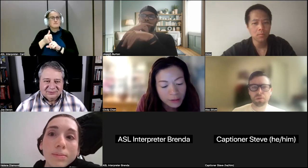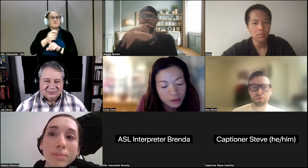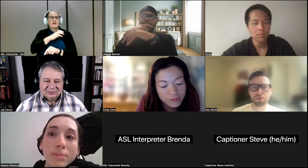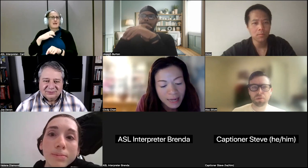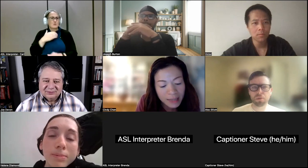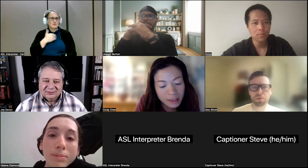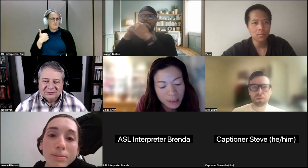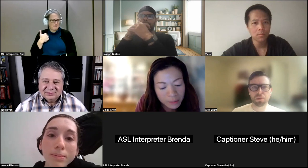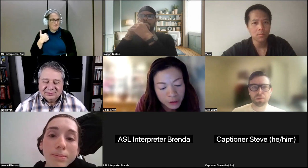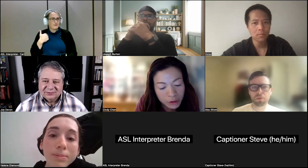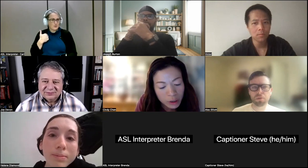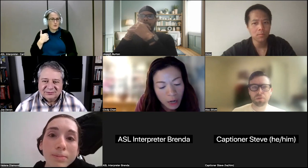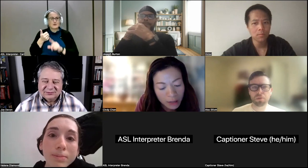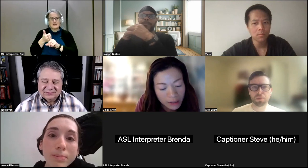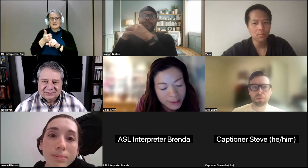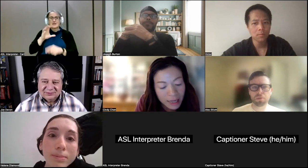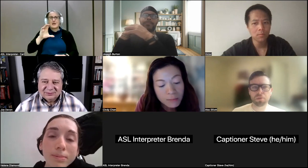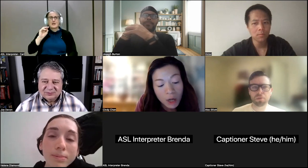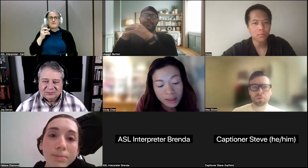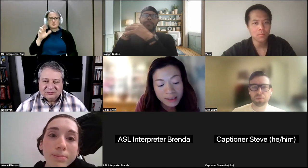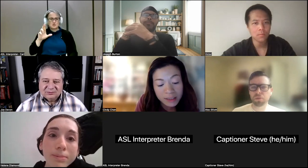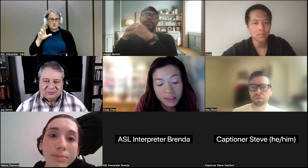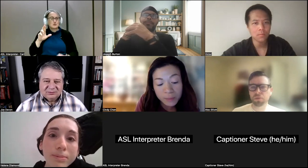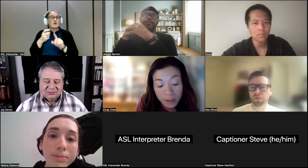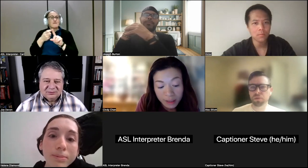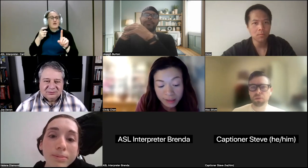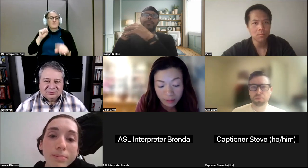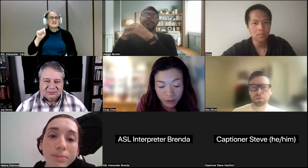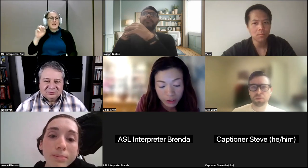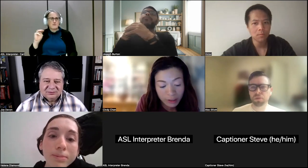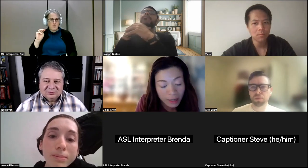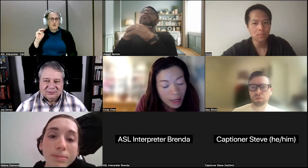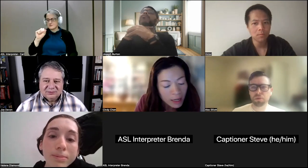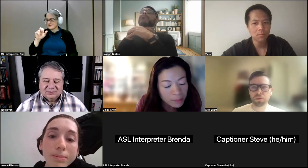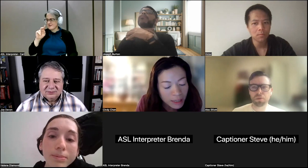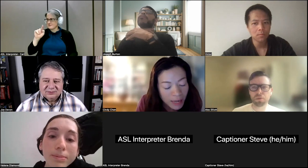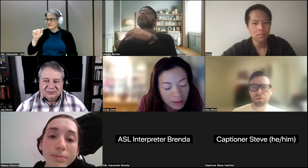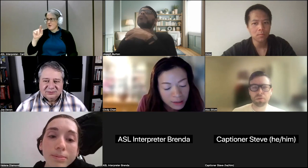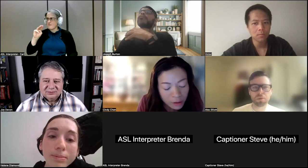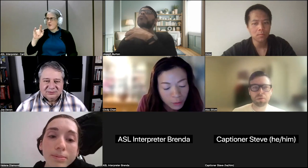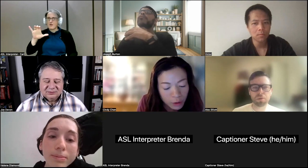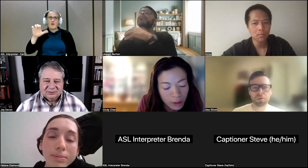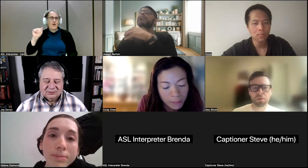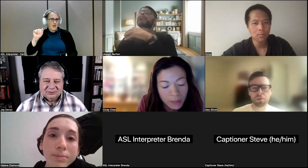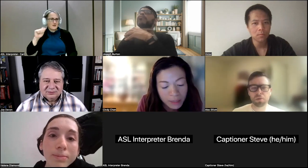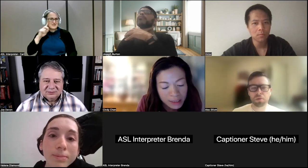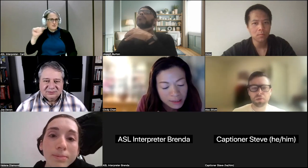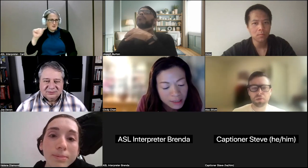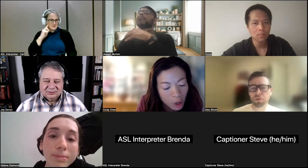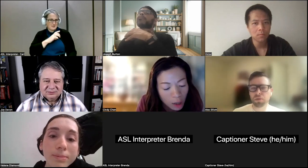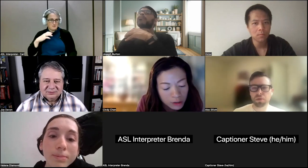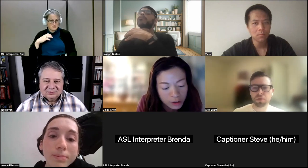that serves as the commissioner on the Santa Monica Disabilities Commission. He began his career